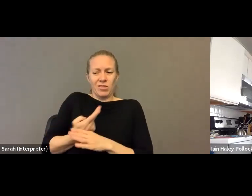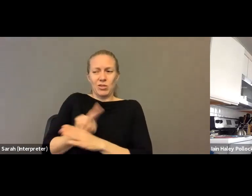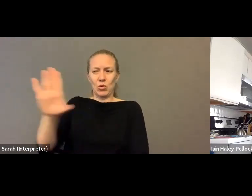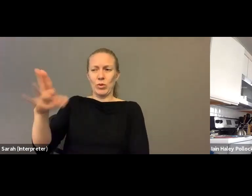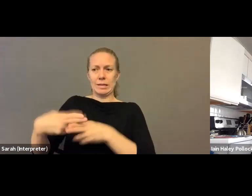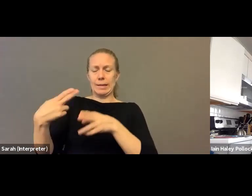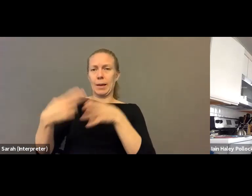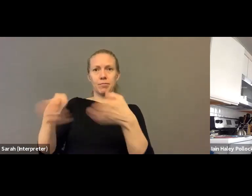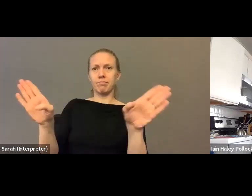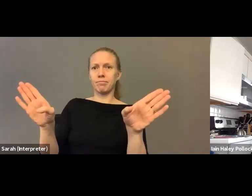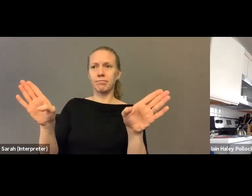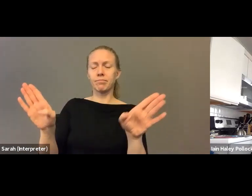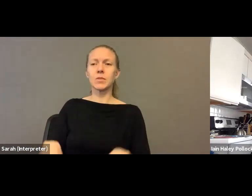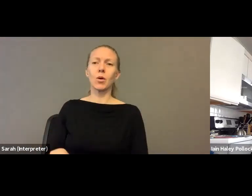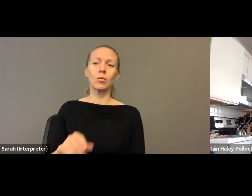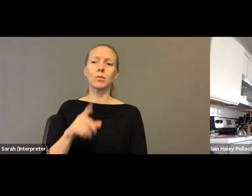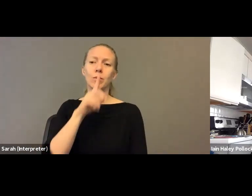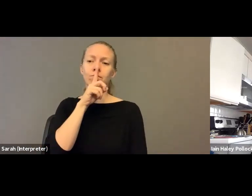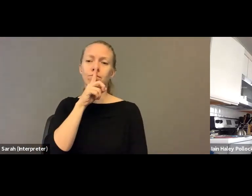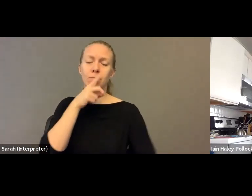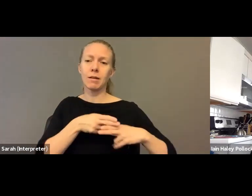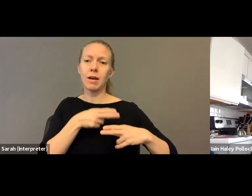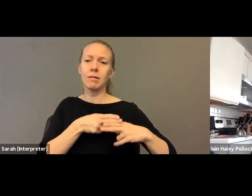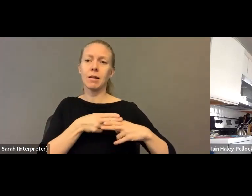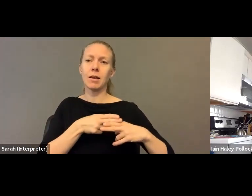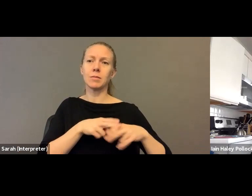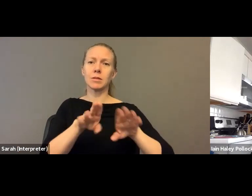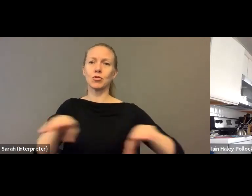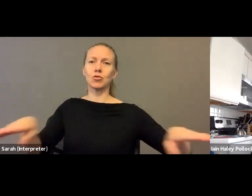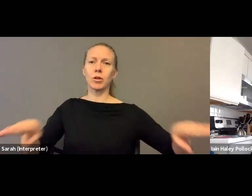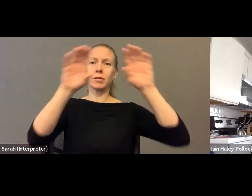unnamed child's banner in the AIDS memorial quilt.